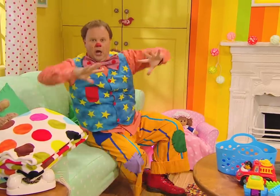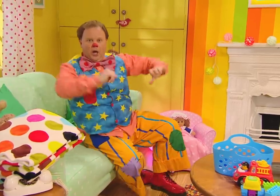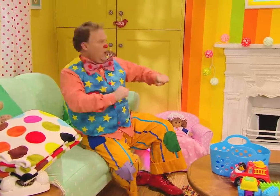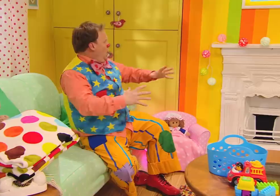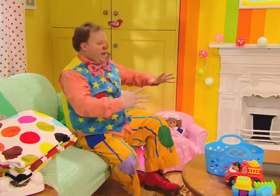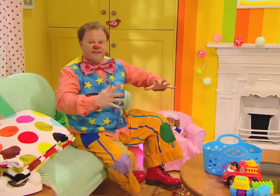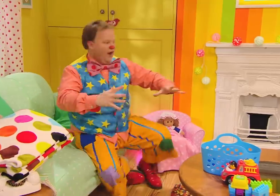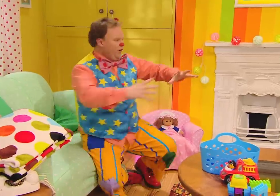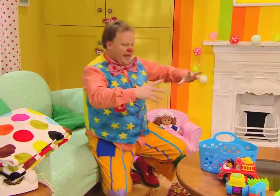Tumble.